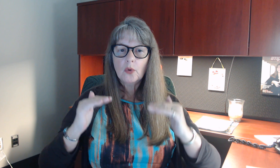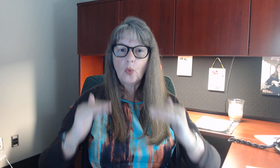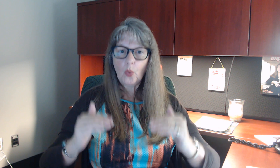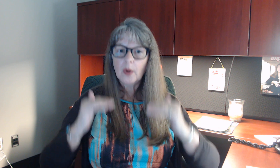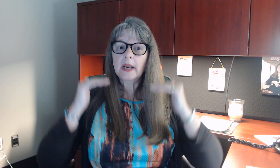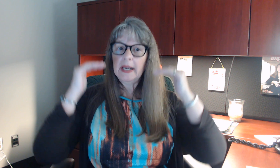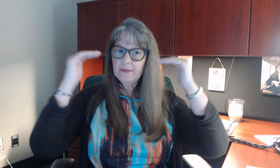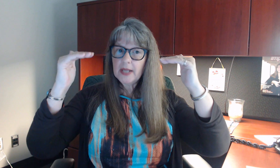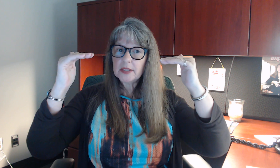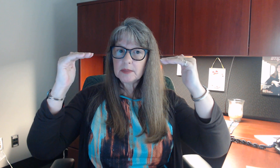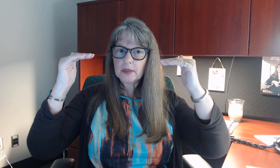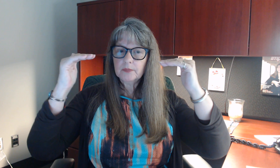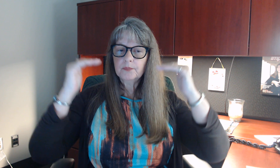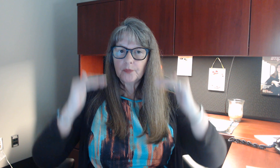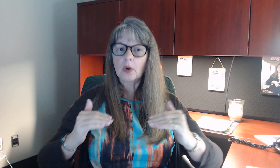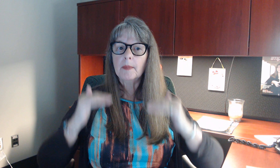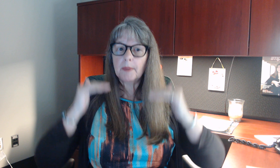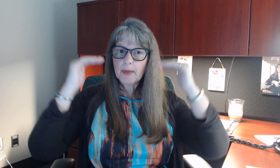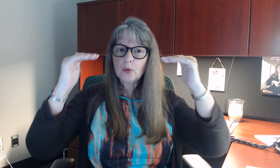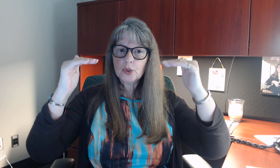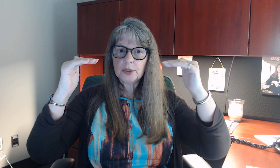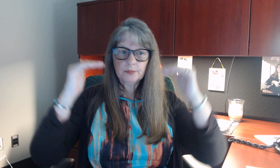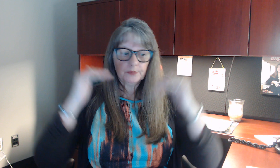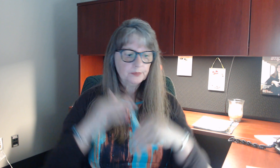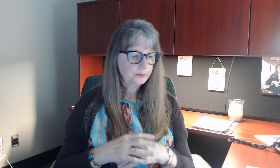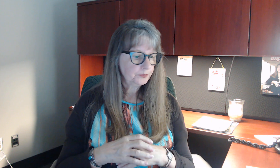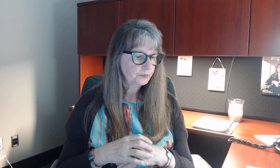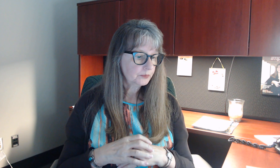or an advancement, or a promotion.